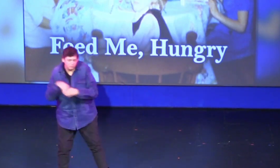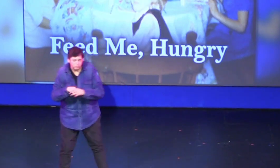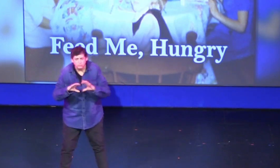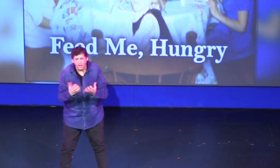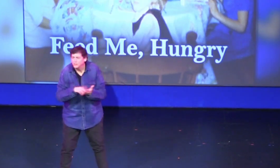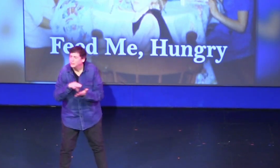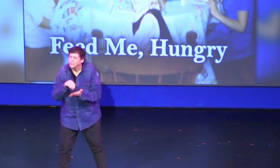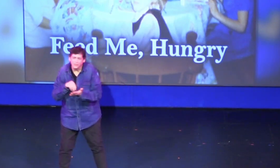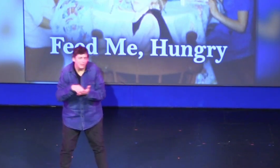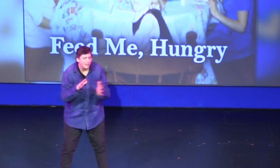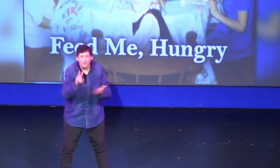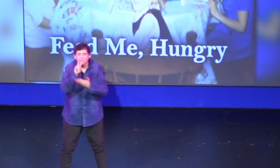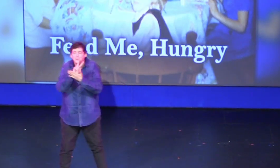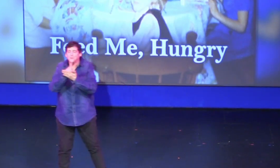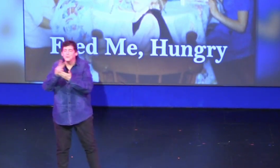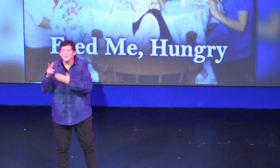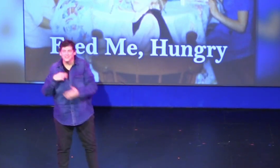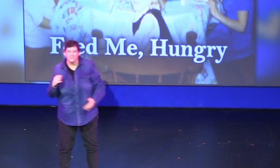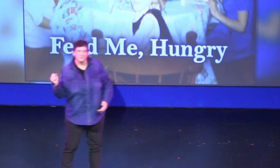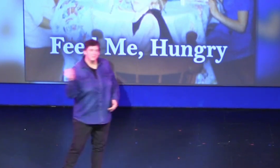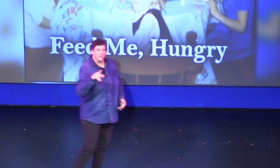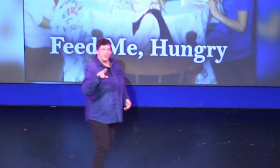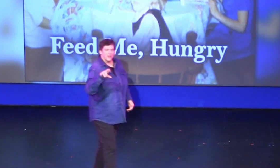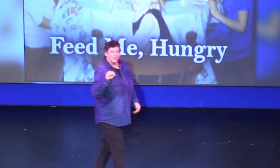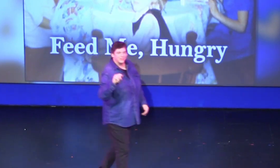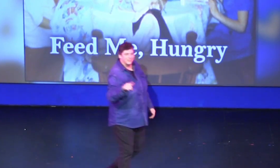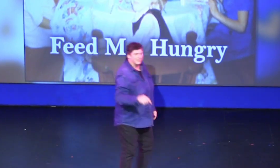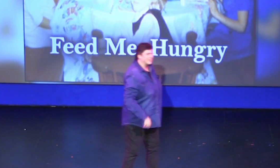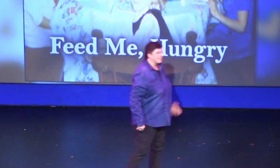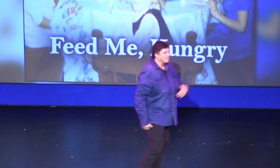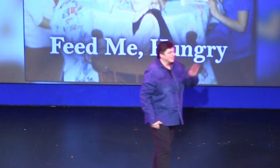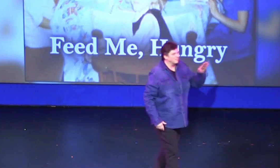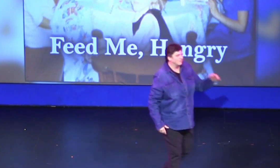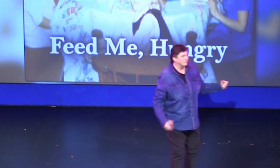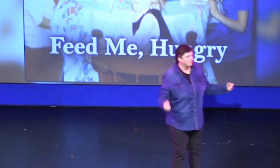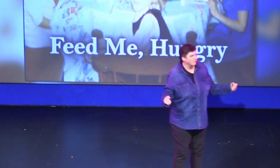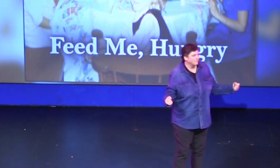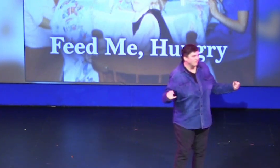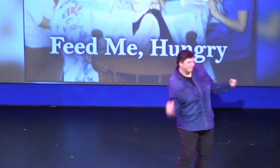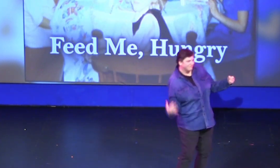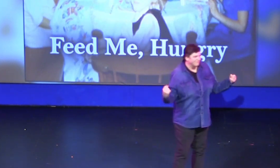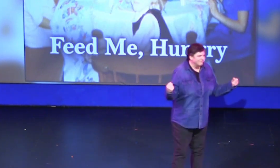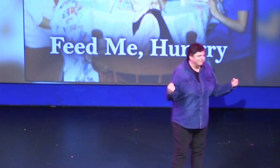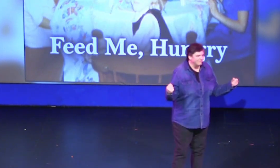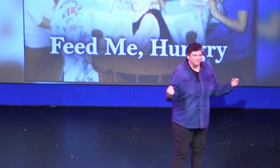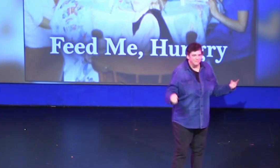and gain that language. I was there for 2 weeks. When I came back to RSD, I signed in a